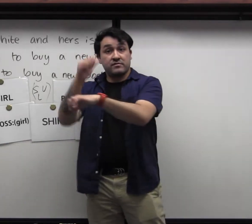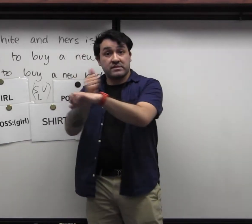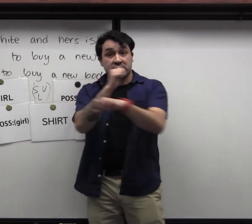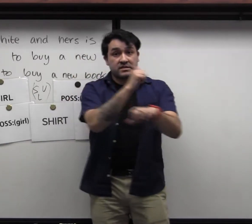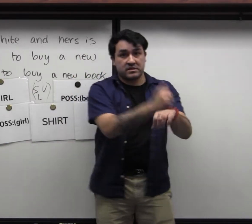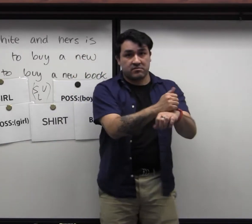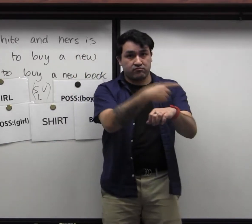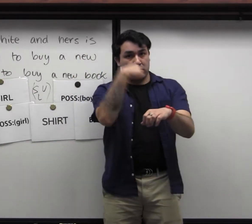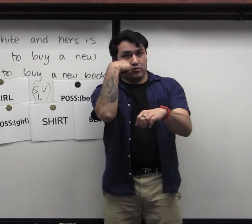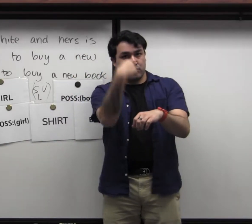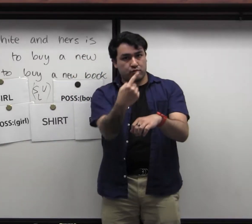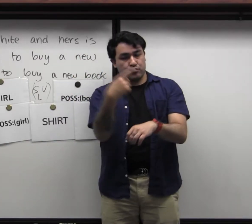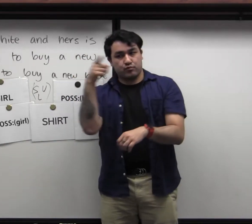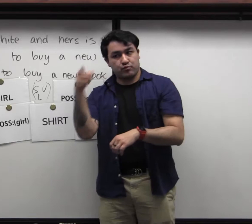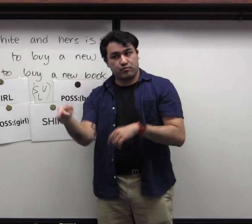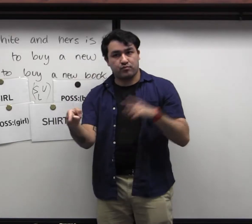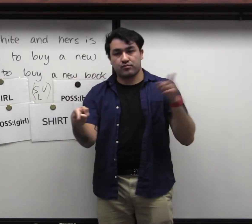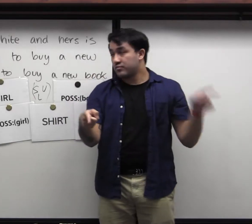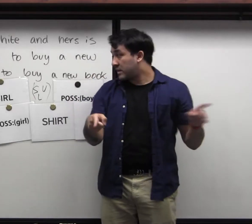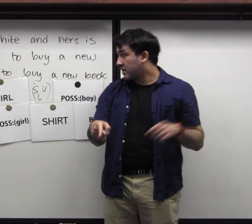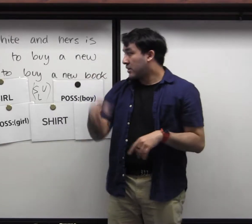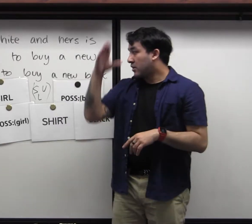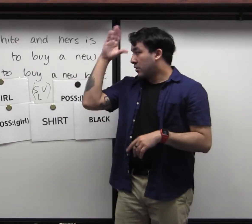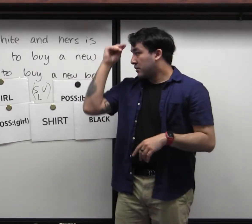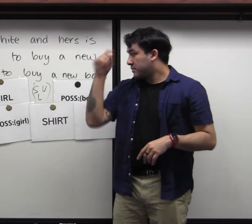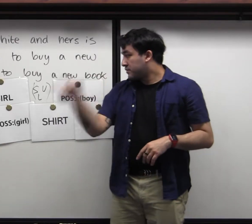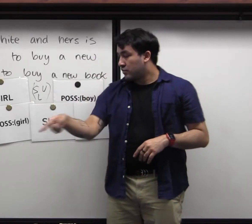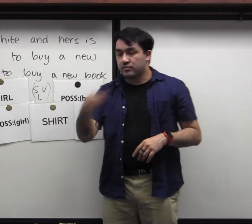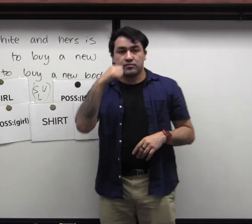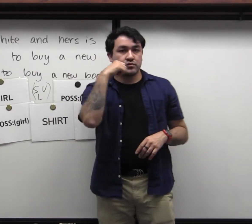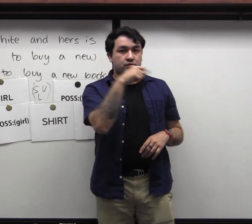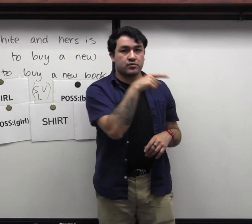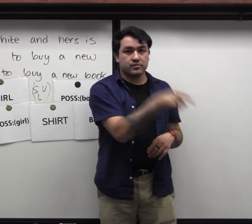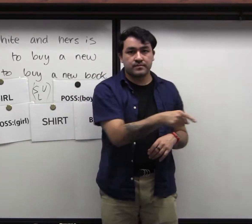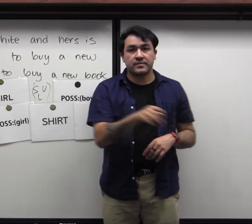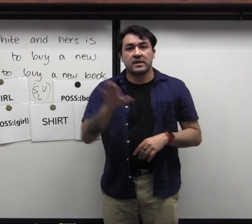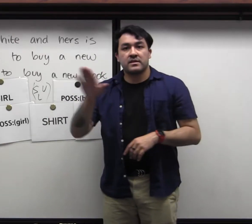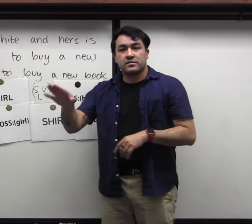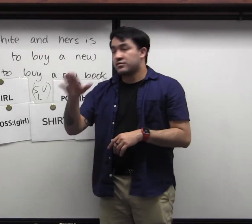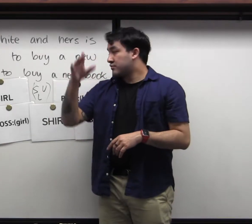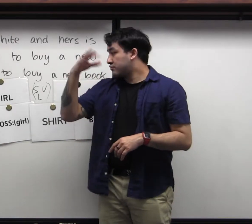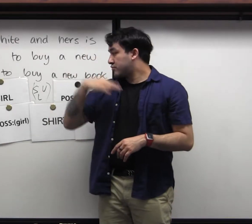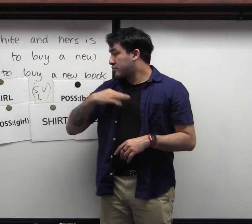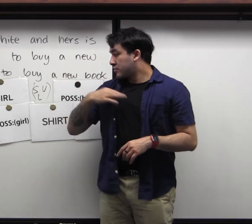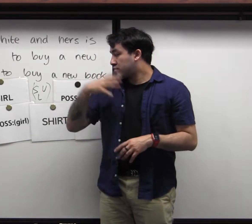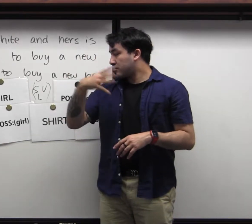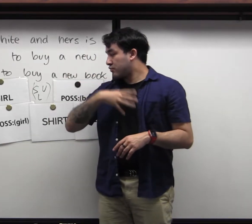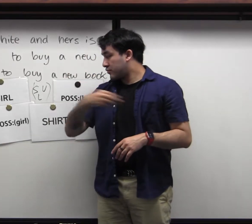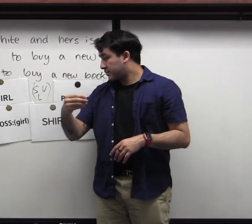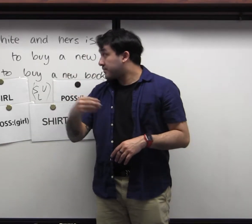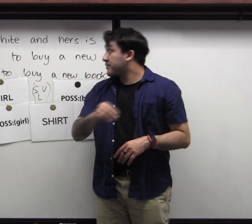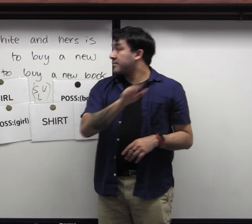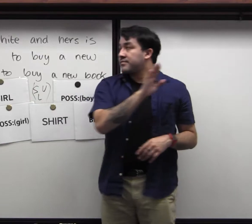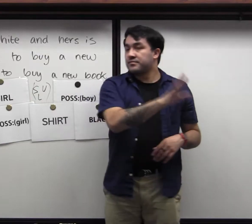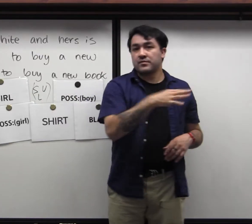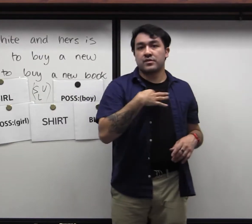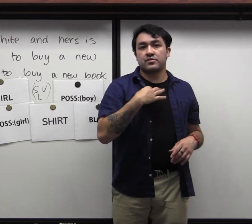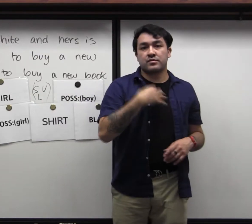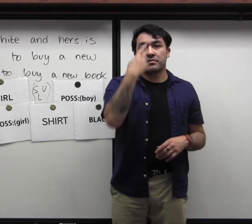we have our setup. So I told you who's on the left, I told you who's on the right. Right, we have a boy on the right and we have a